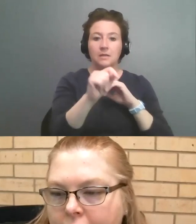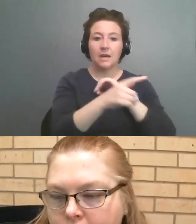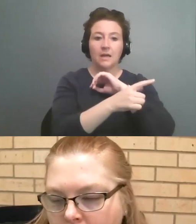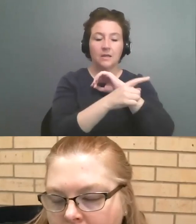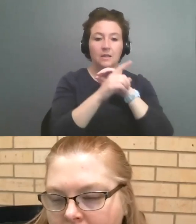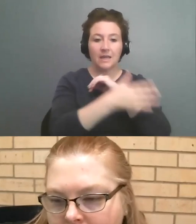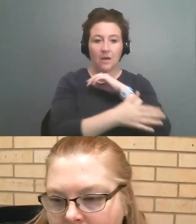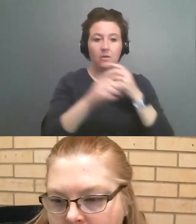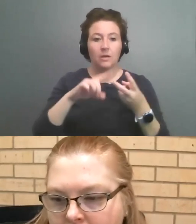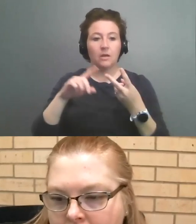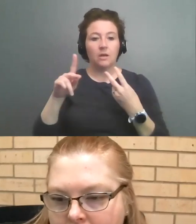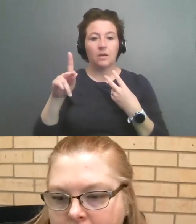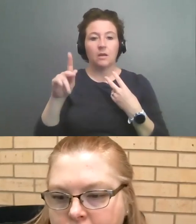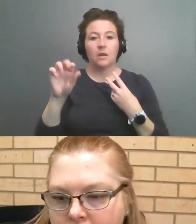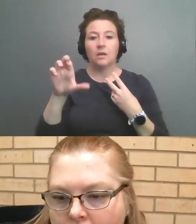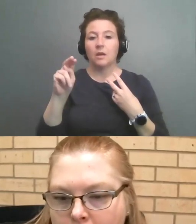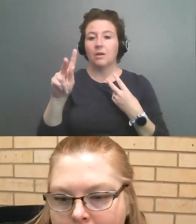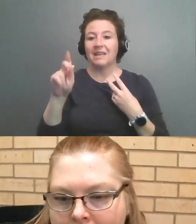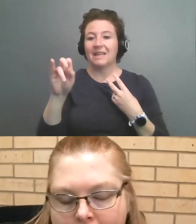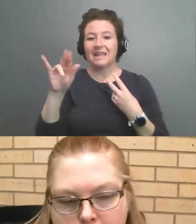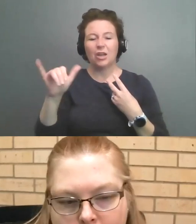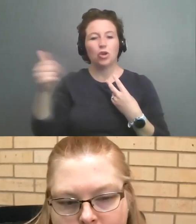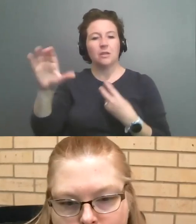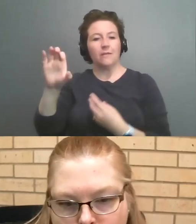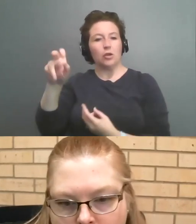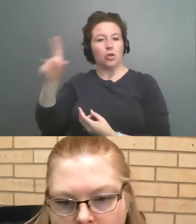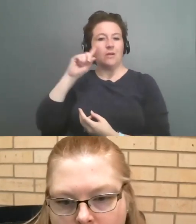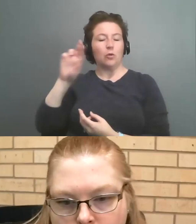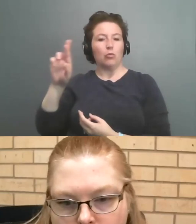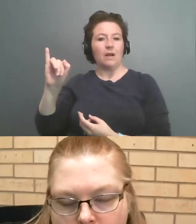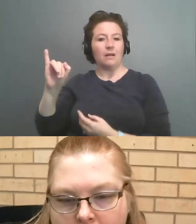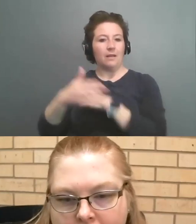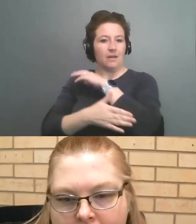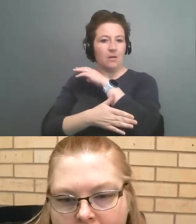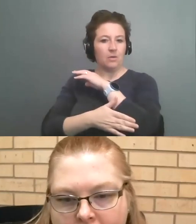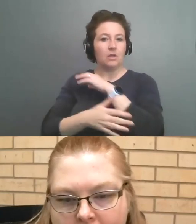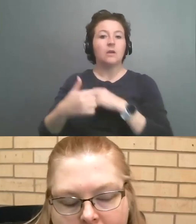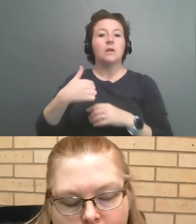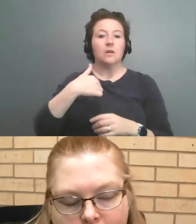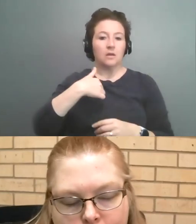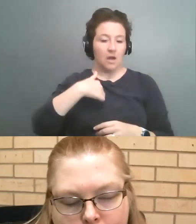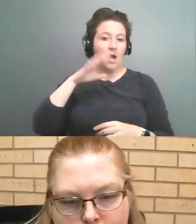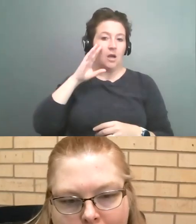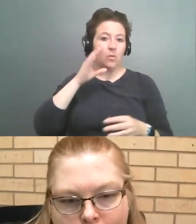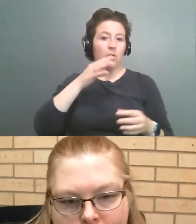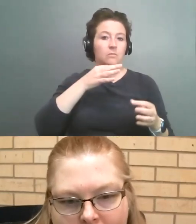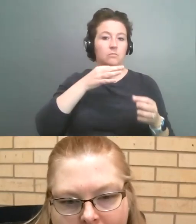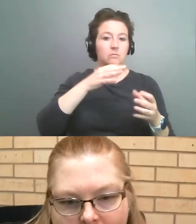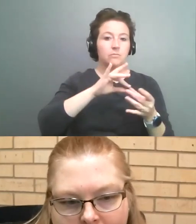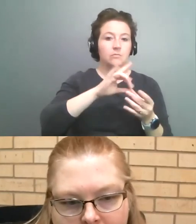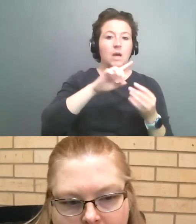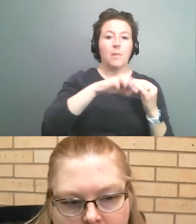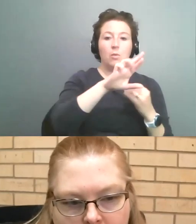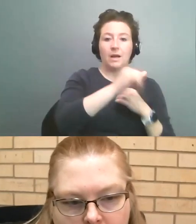the clerk in Rock Island County. In addition, I'll be making the points for Rock Island County, and Ed Rivers will speak for